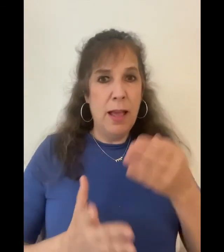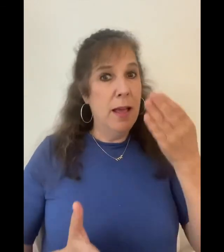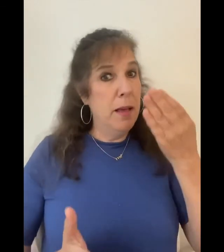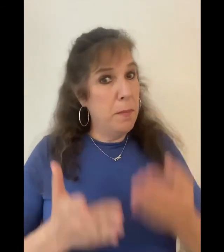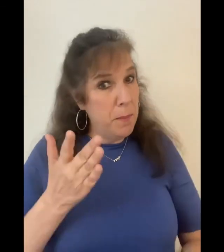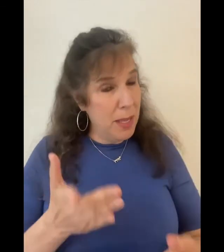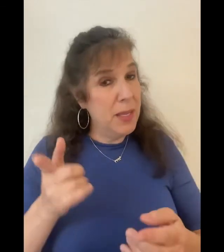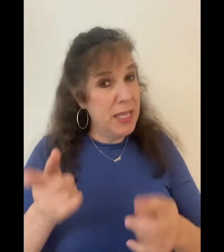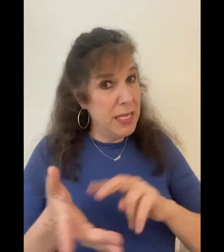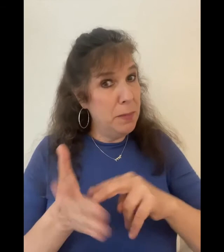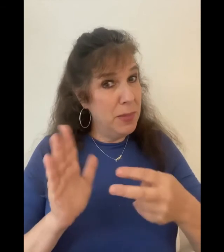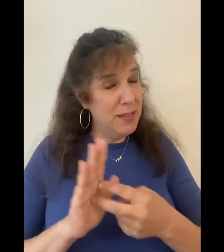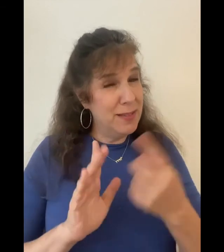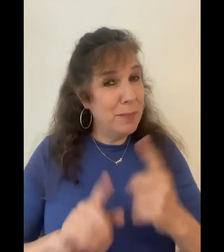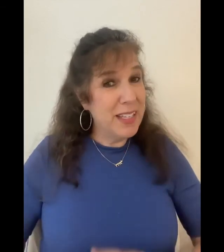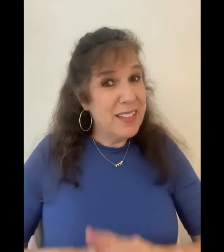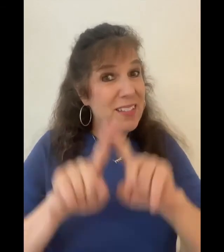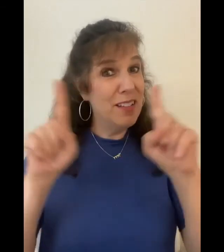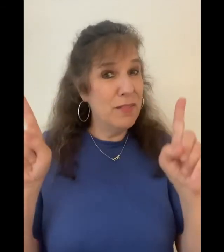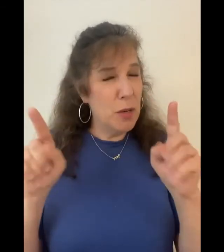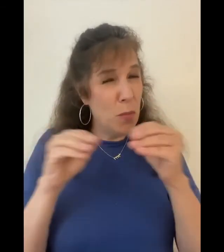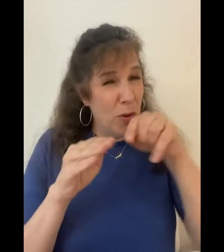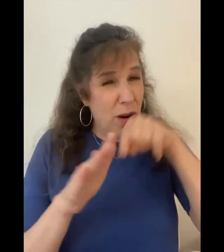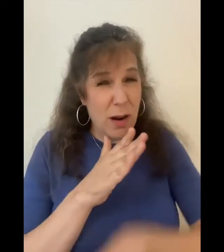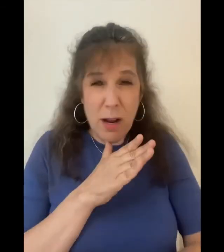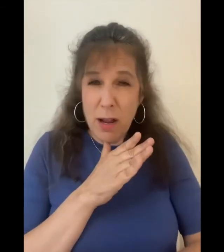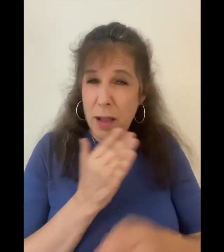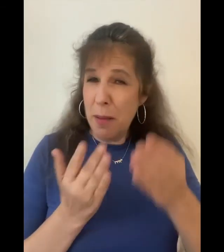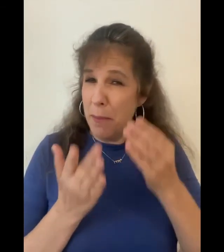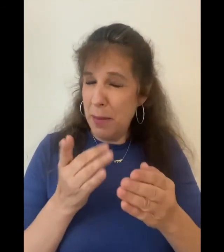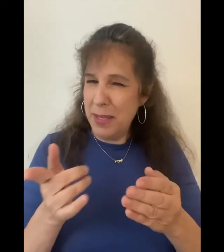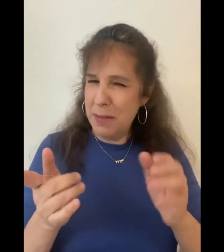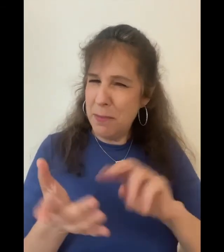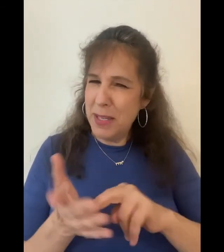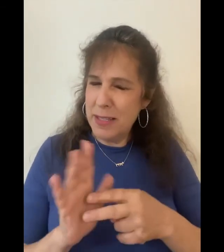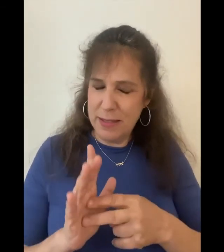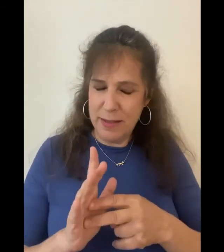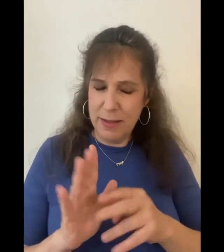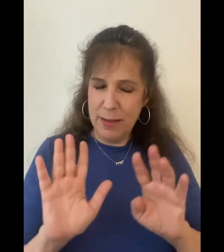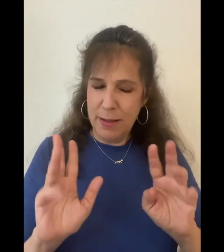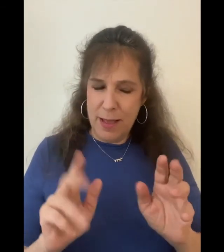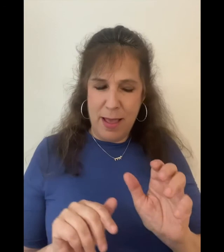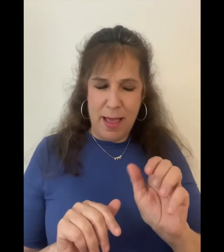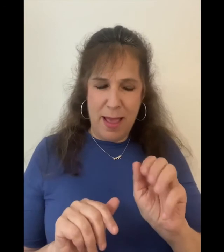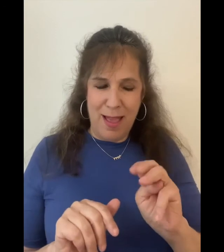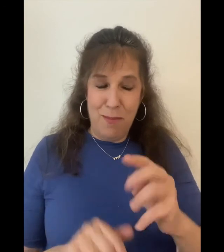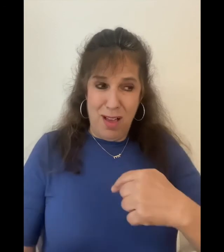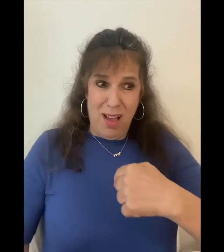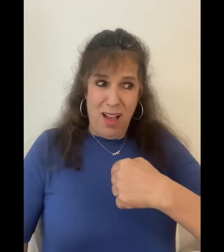would mean perhaps, am I my brother's keeper? Aren't you the one that rules the world? I mean,